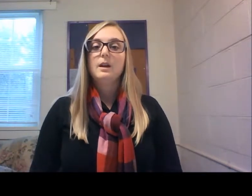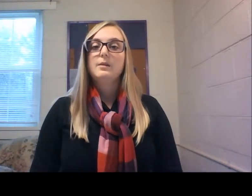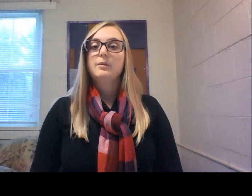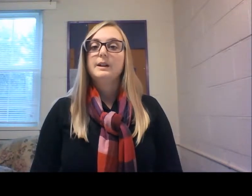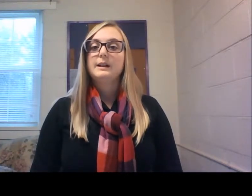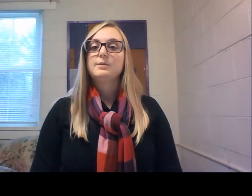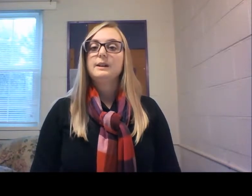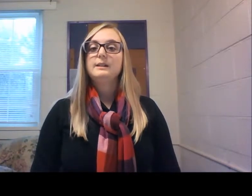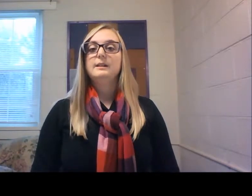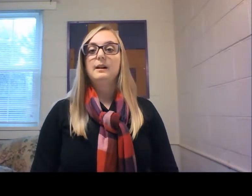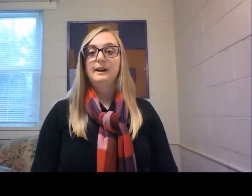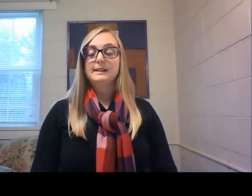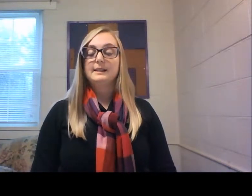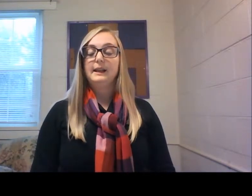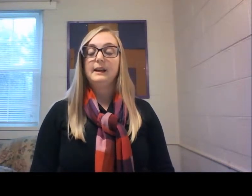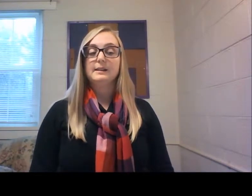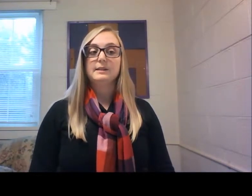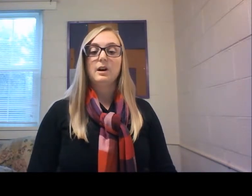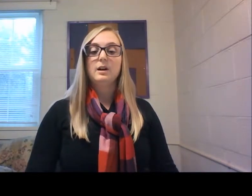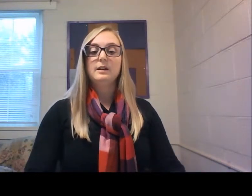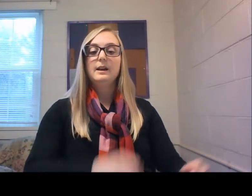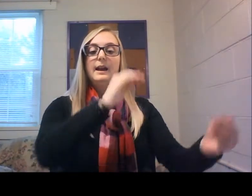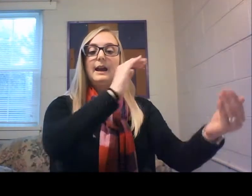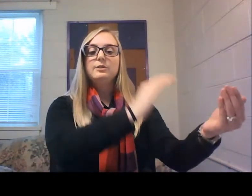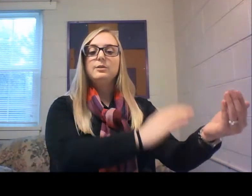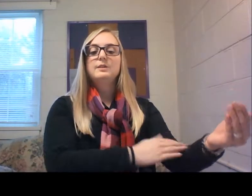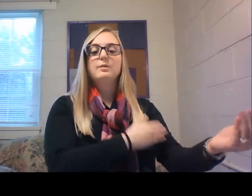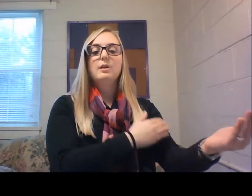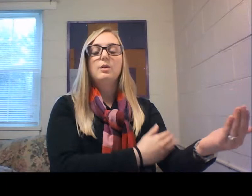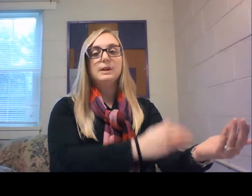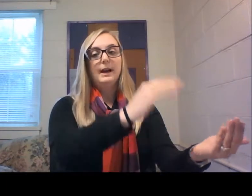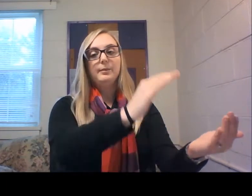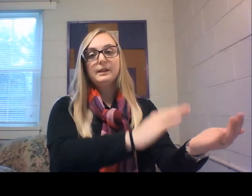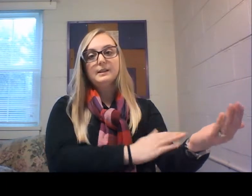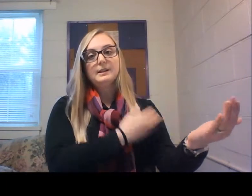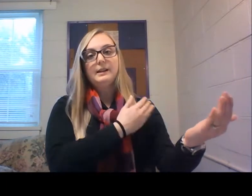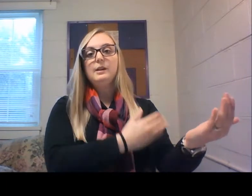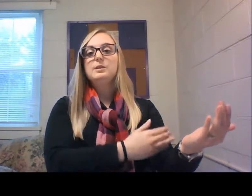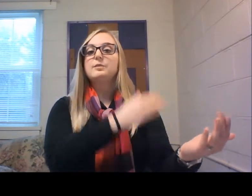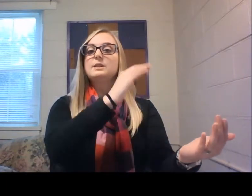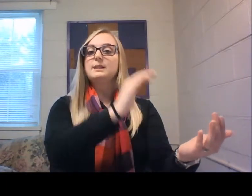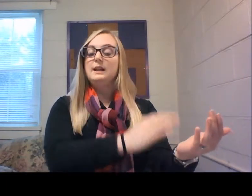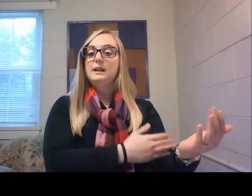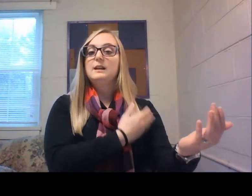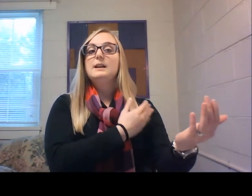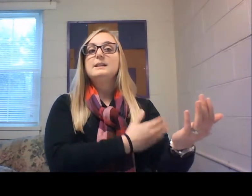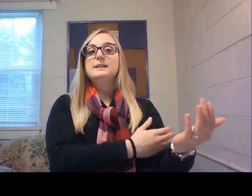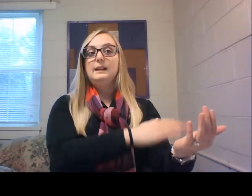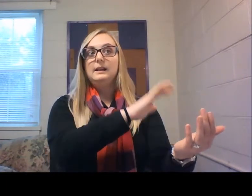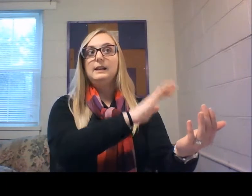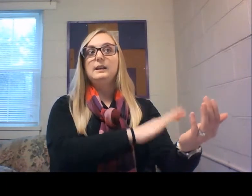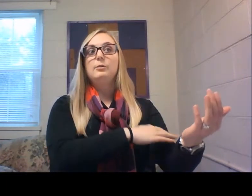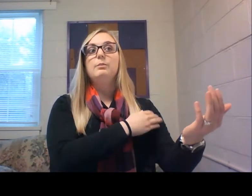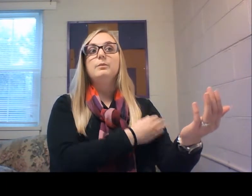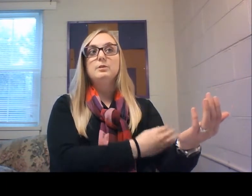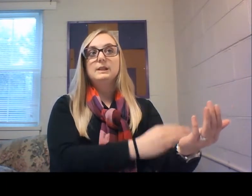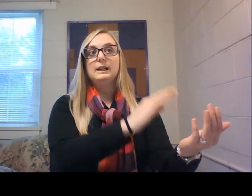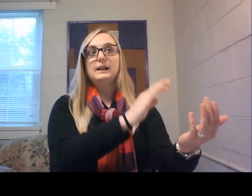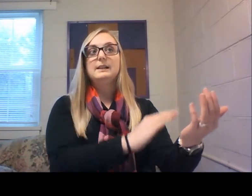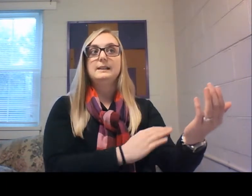The next one is sing a song, and you do this for the whole time because the sign language for sing, singing, music,